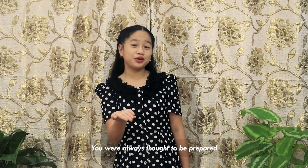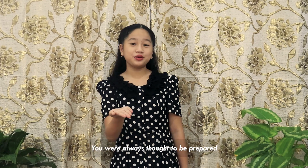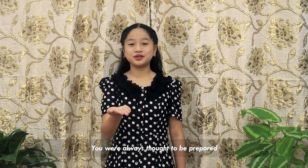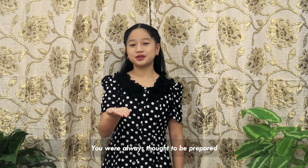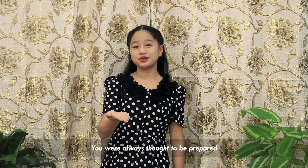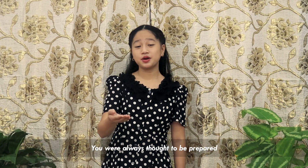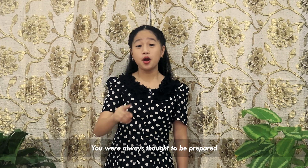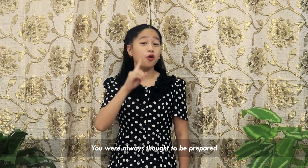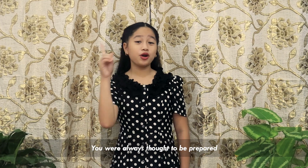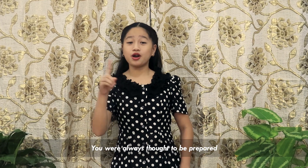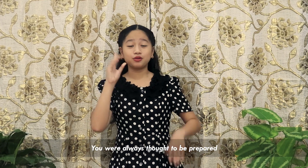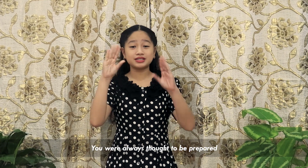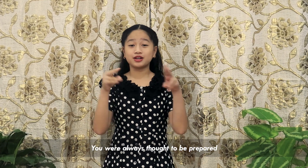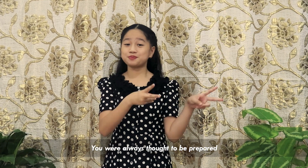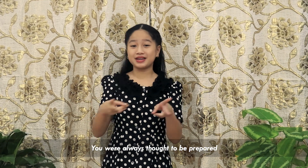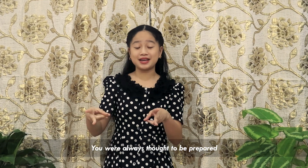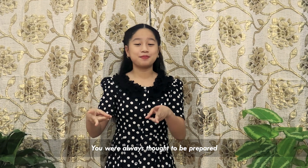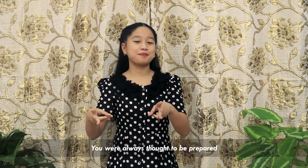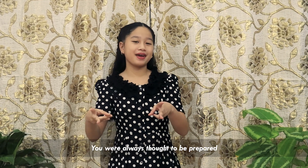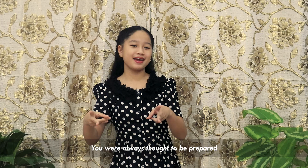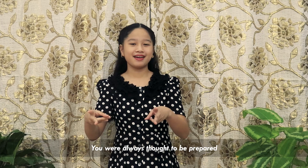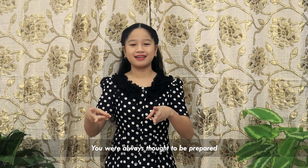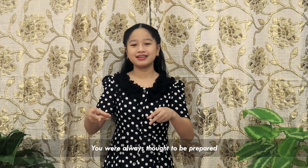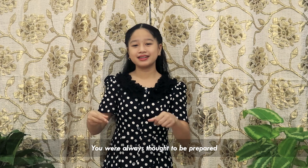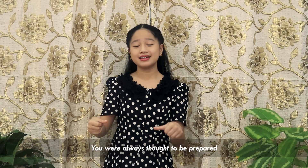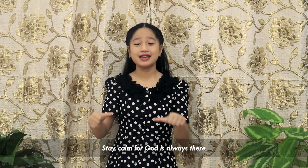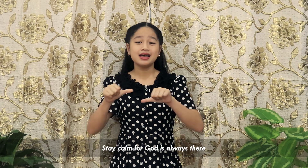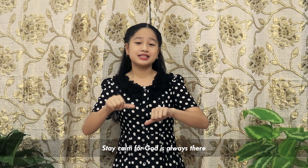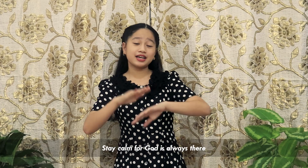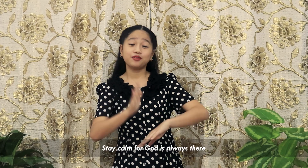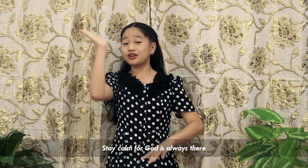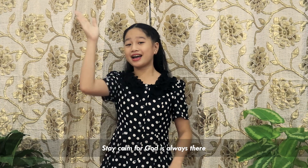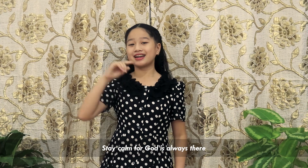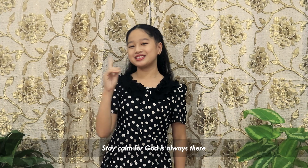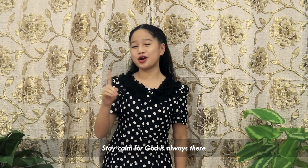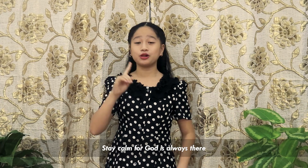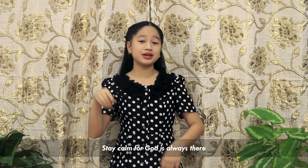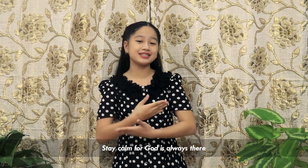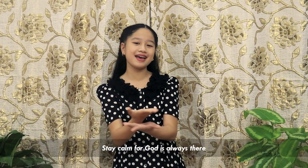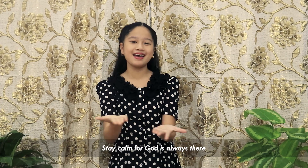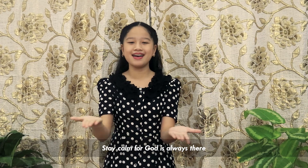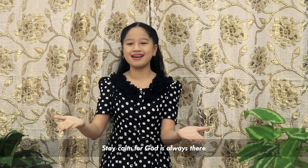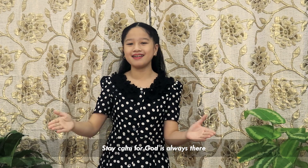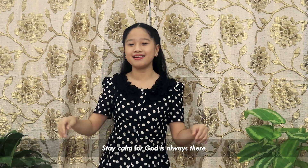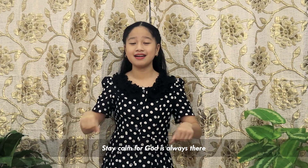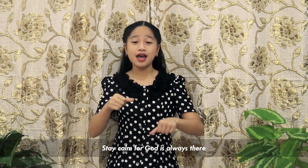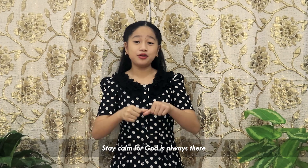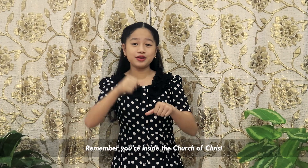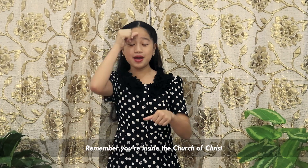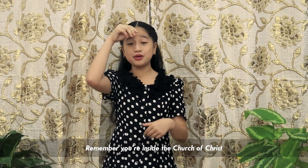You Were always taught to be prepared Stay calm for God is always there